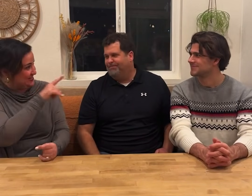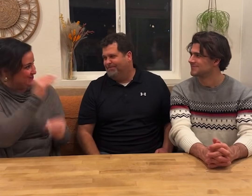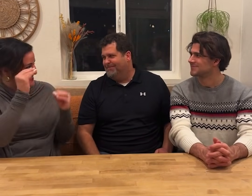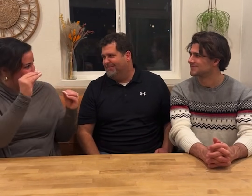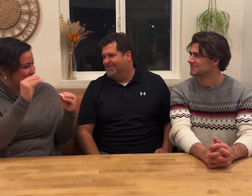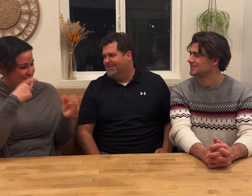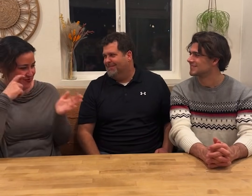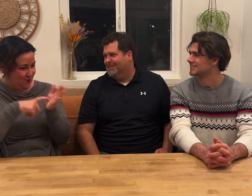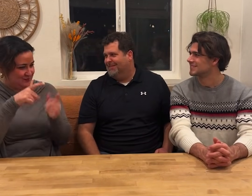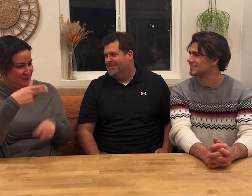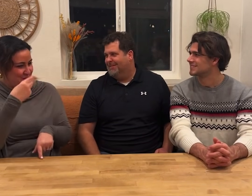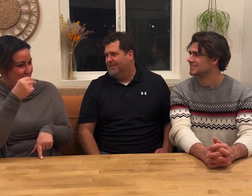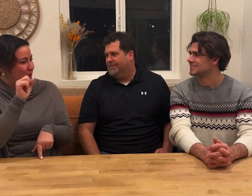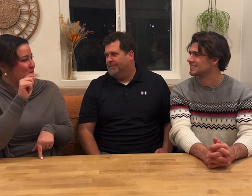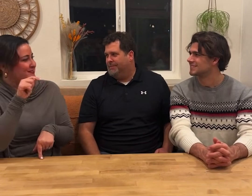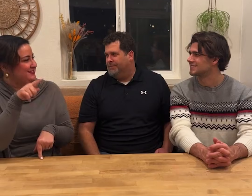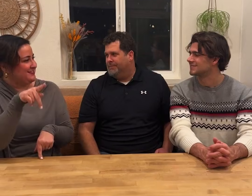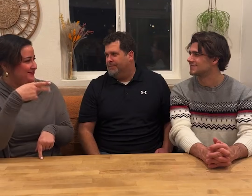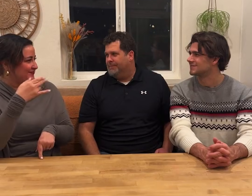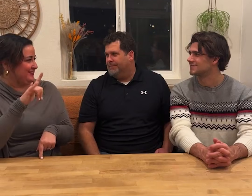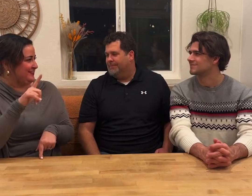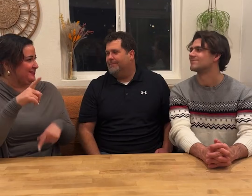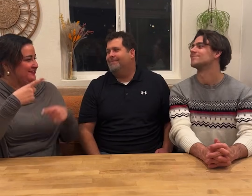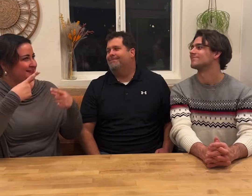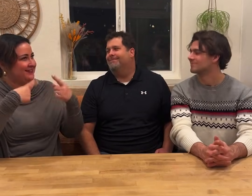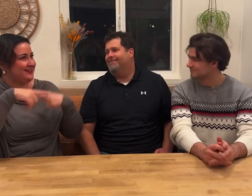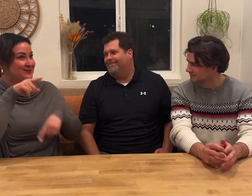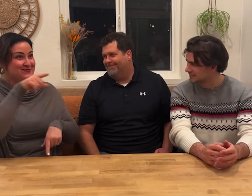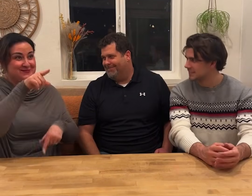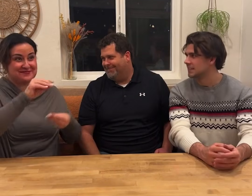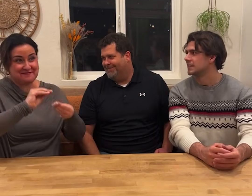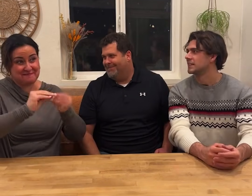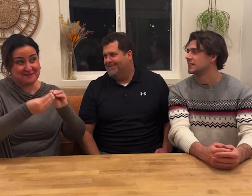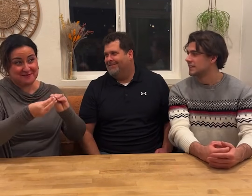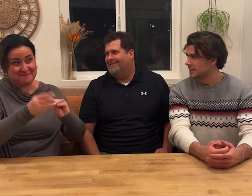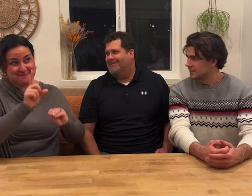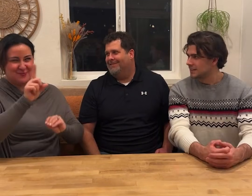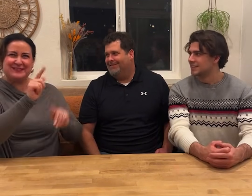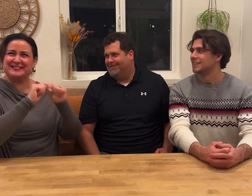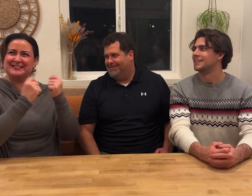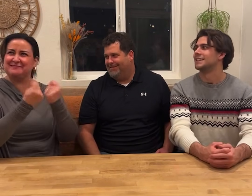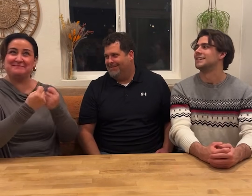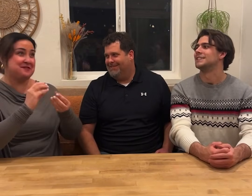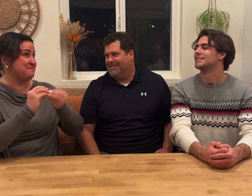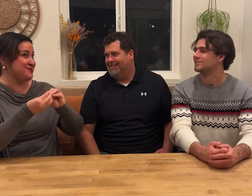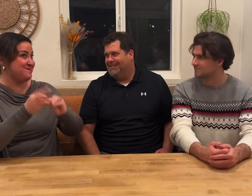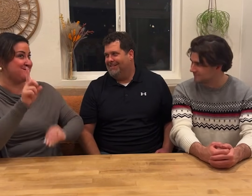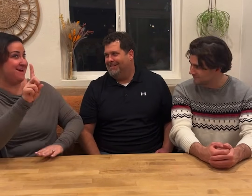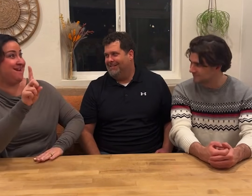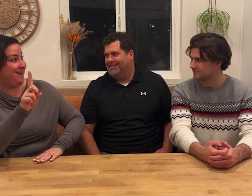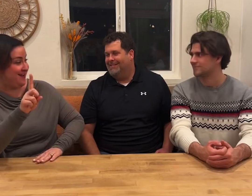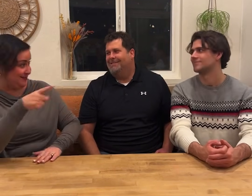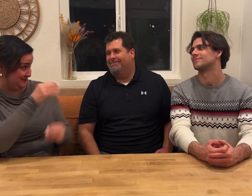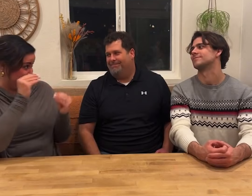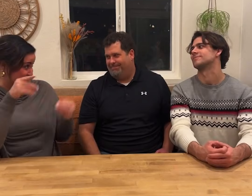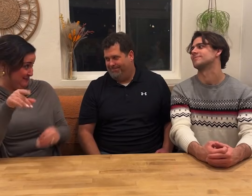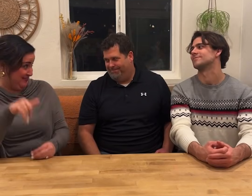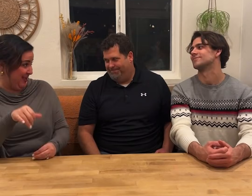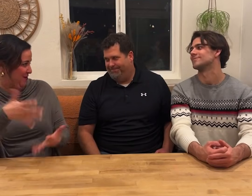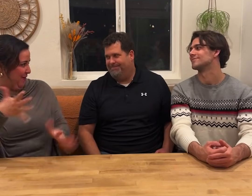it. So I know you were teaching, I noticed the host, Bill, signed your number, what is it, team number 1, is that what he said? Did